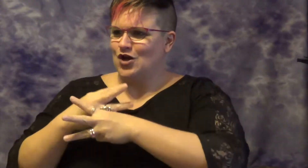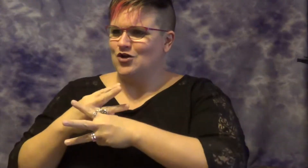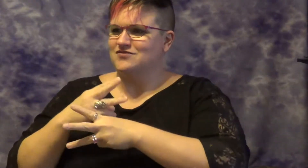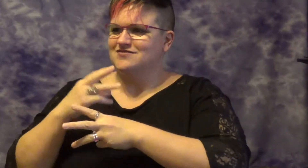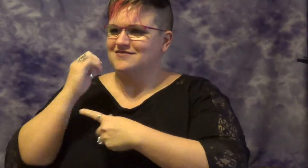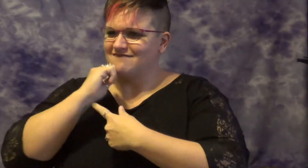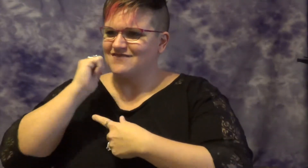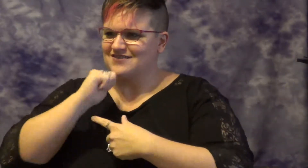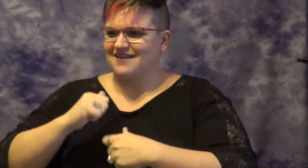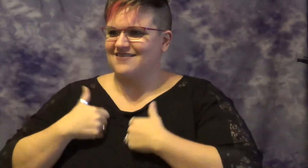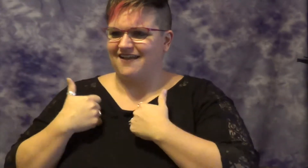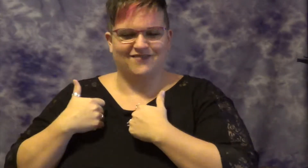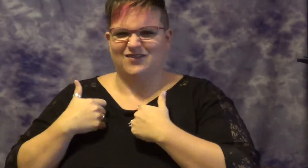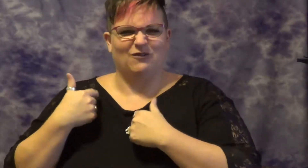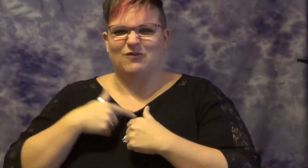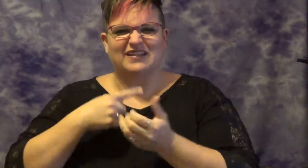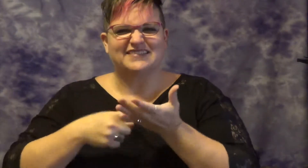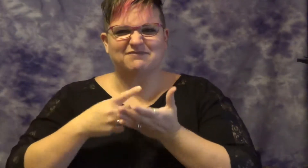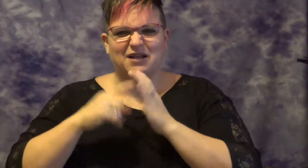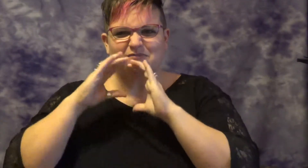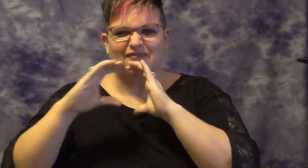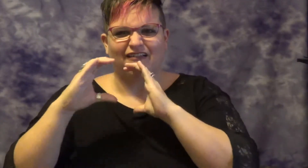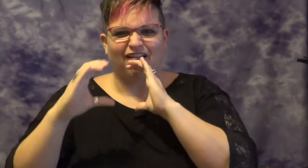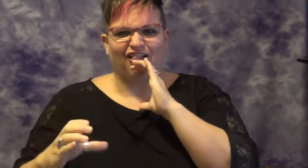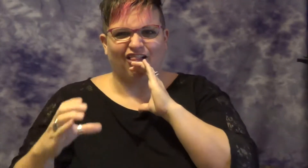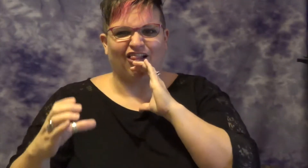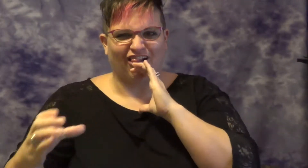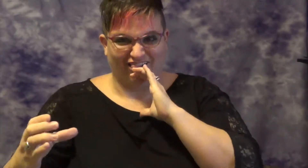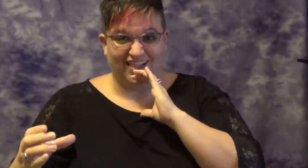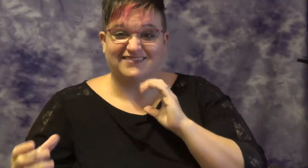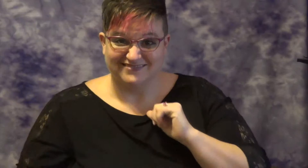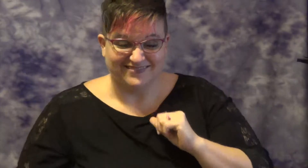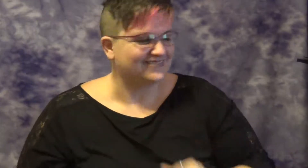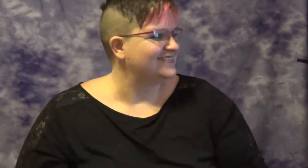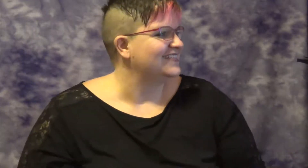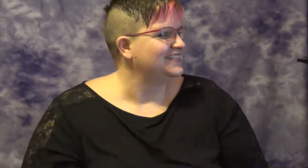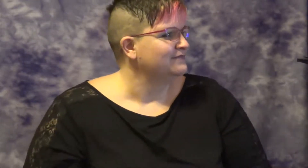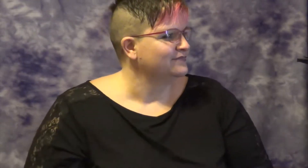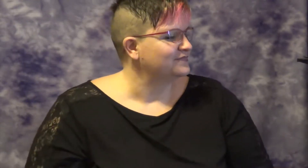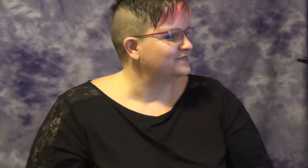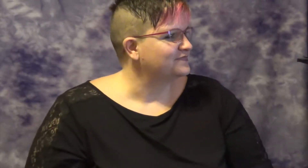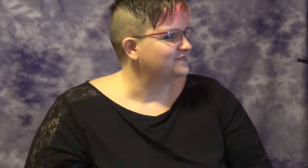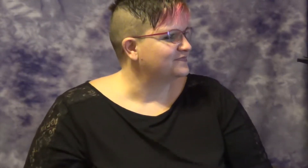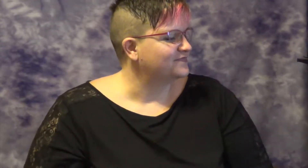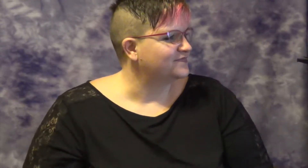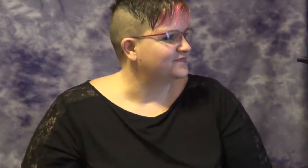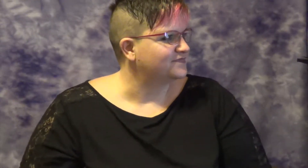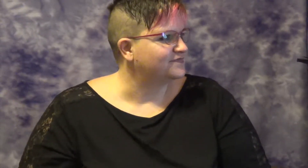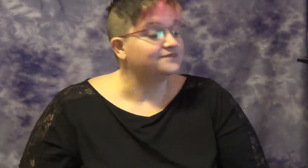in our real lives, our everyday lives, we fail in communication often. It's ironic.